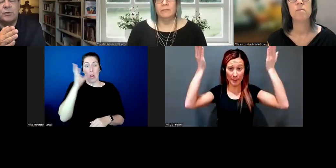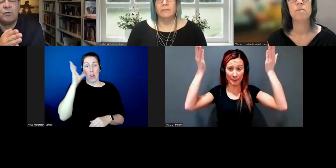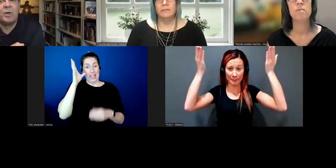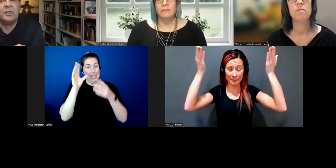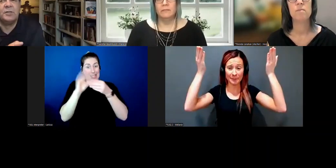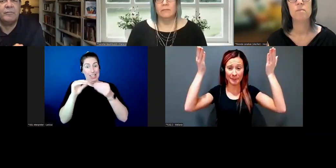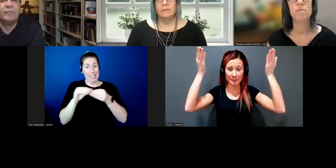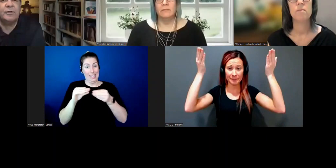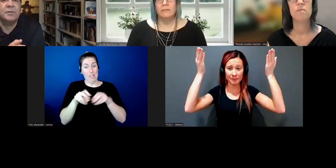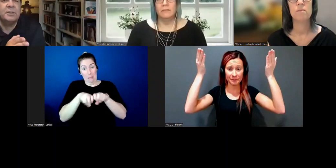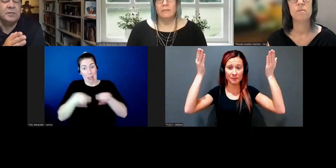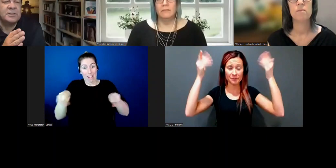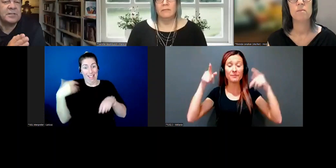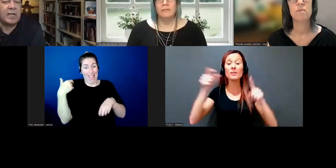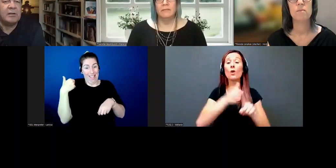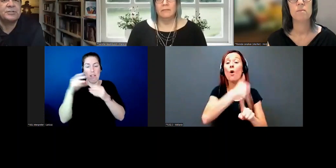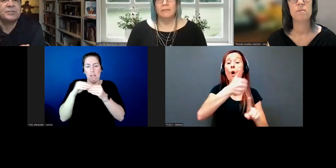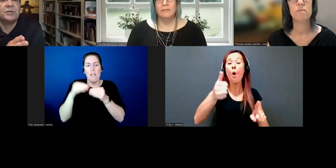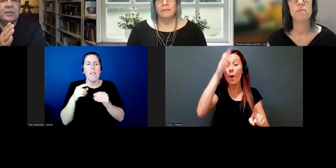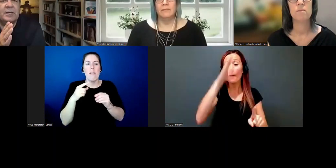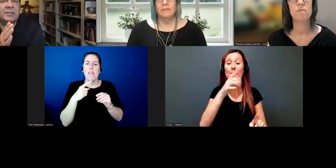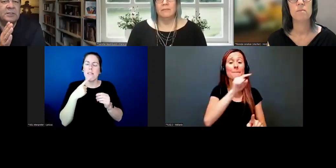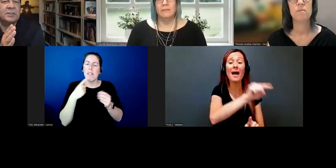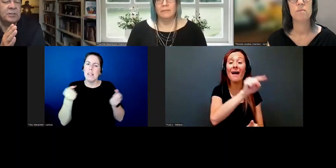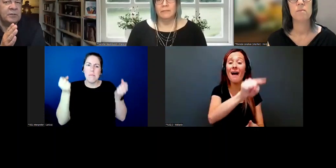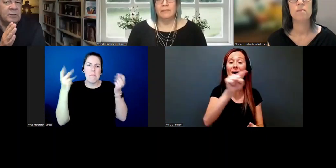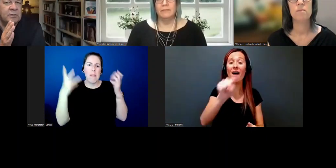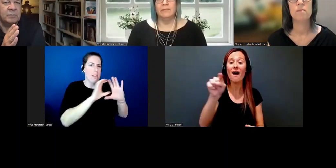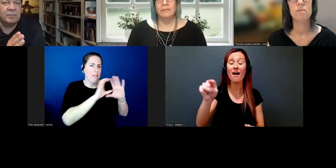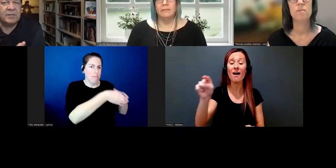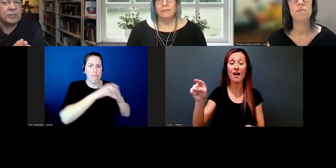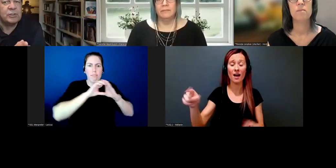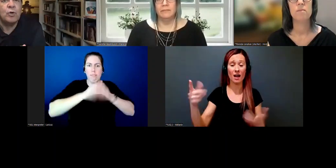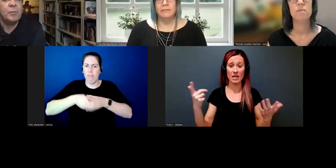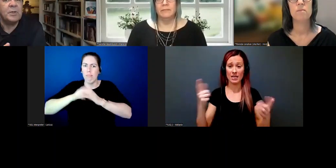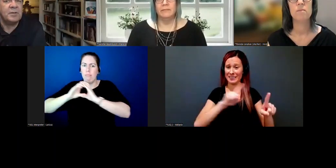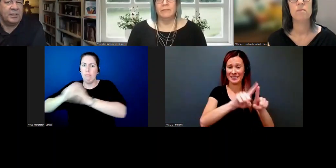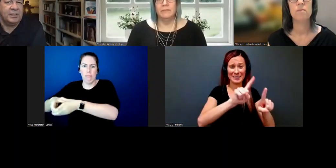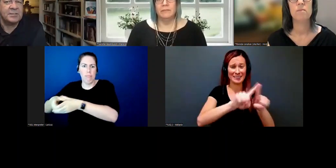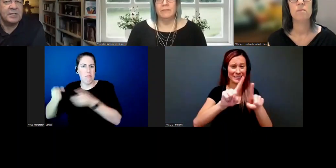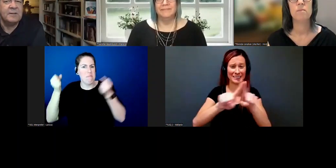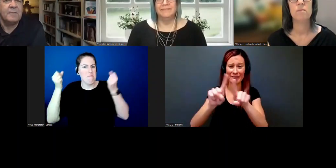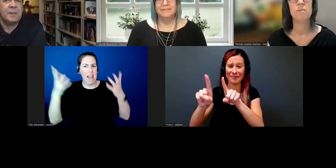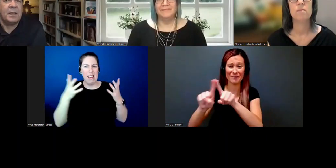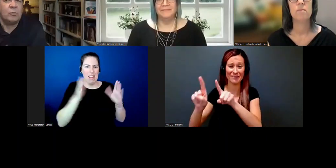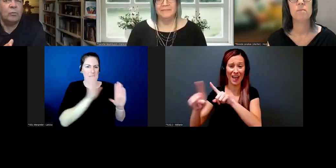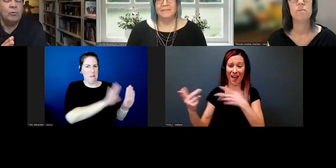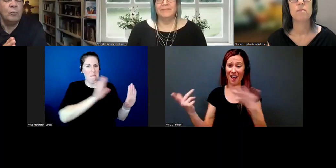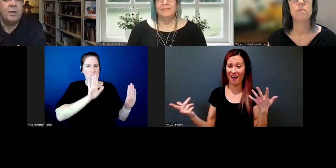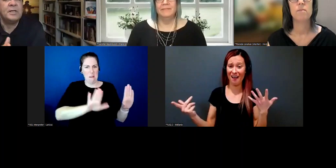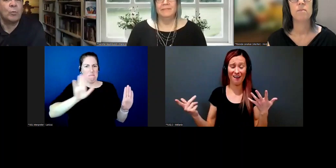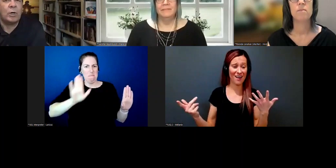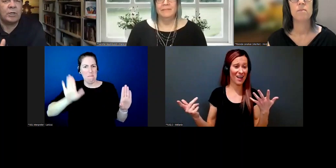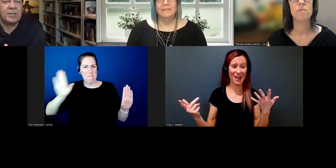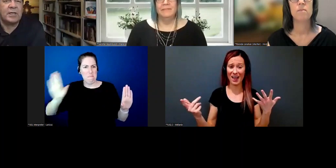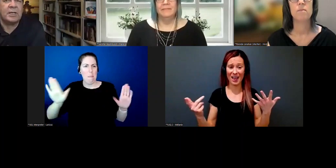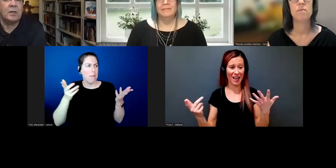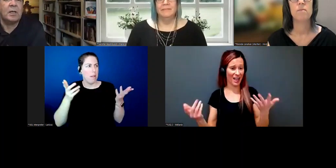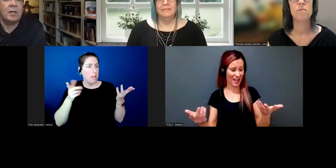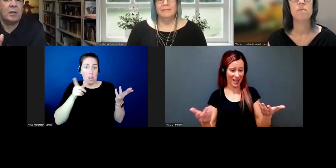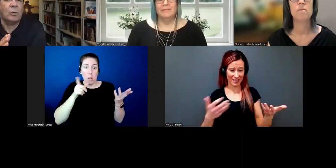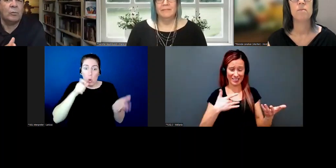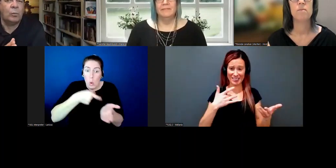so many different silos that determine things, and who pays what,